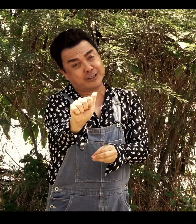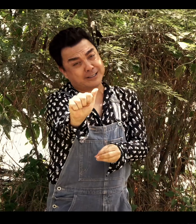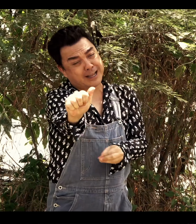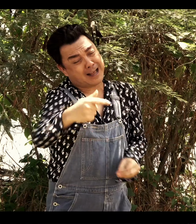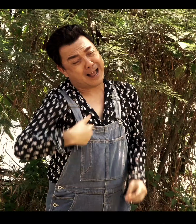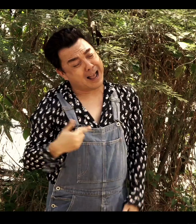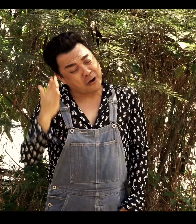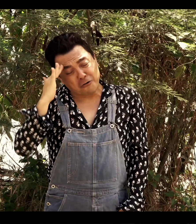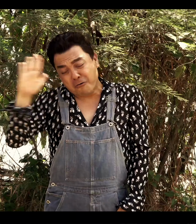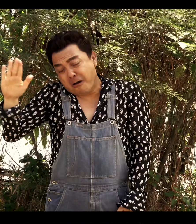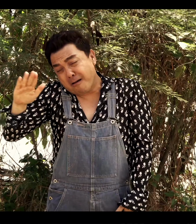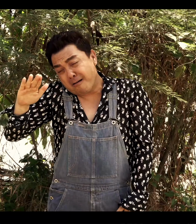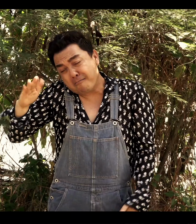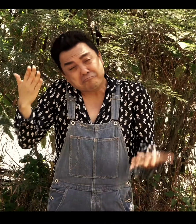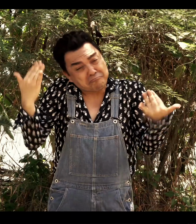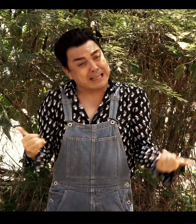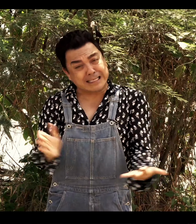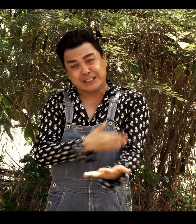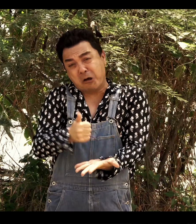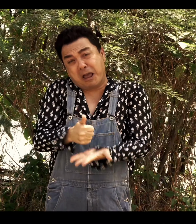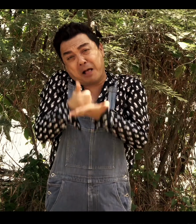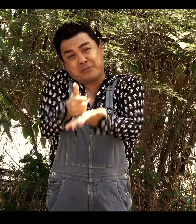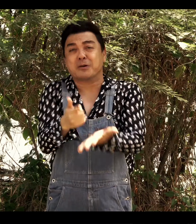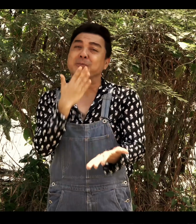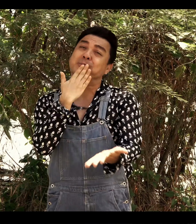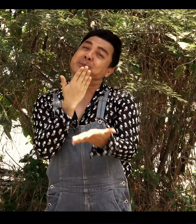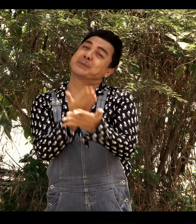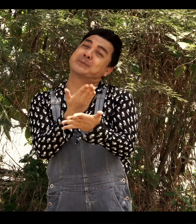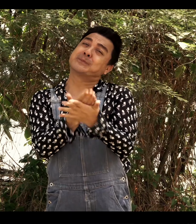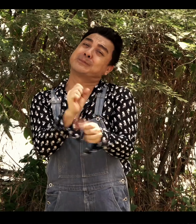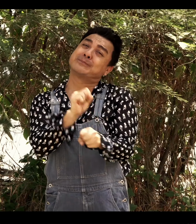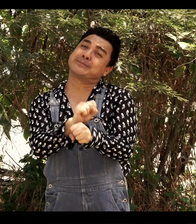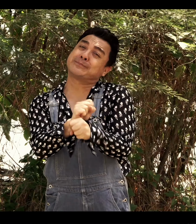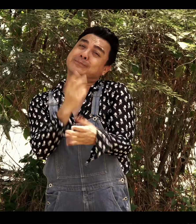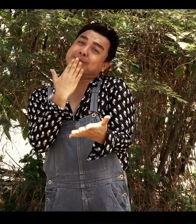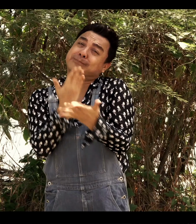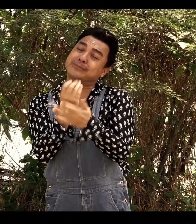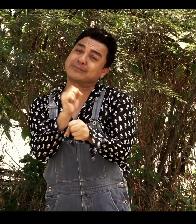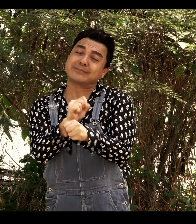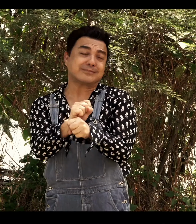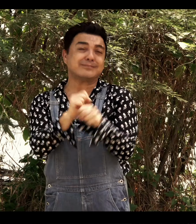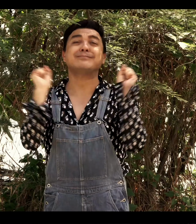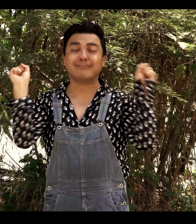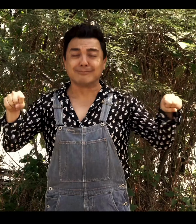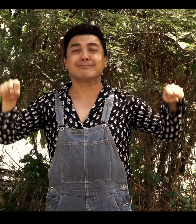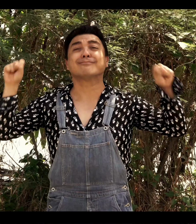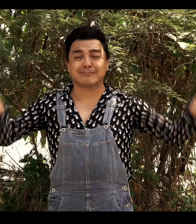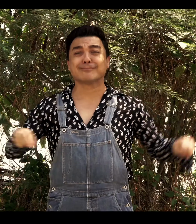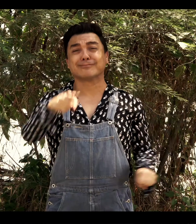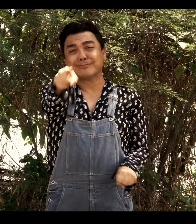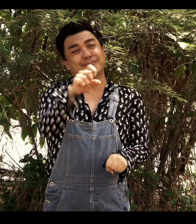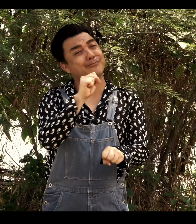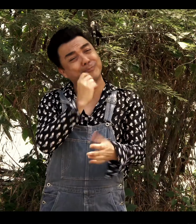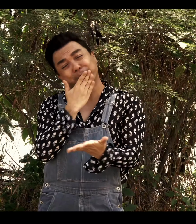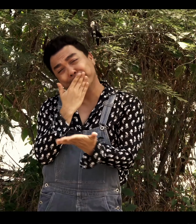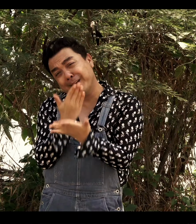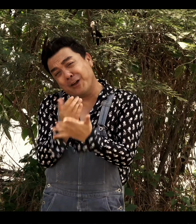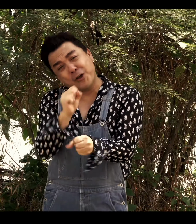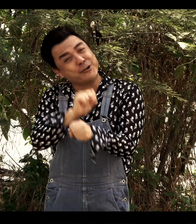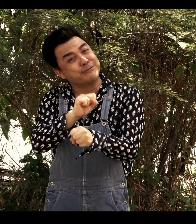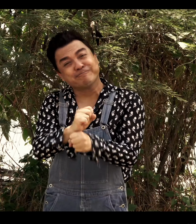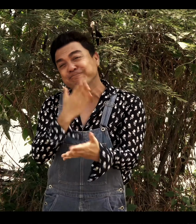if this helps it, but good job. You're doing a good job, a good job. You're